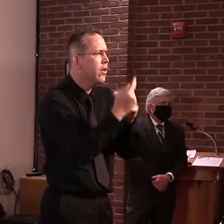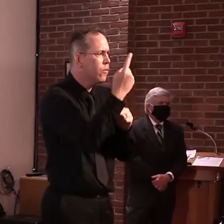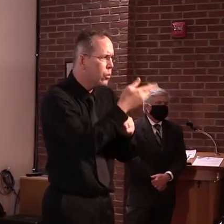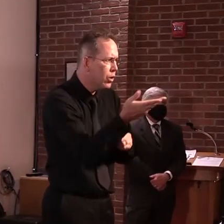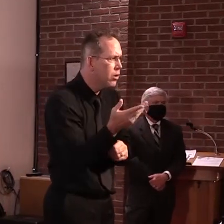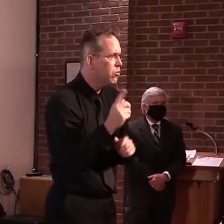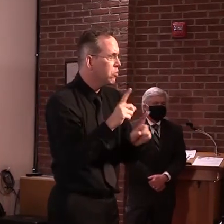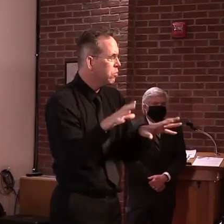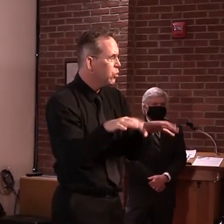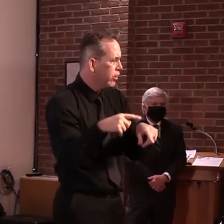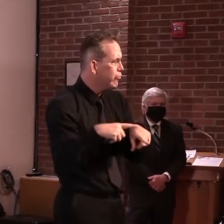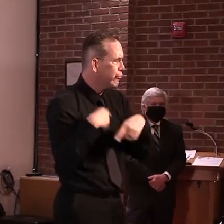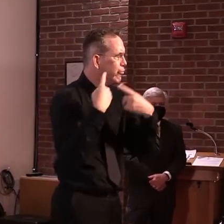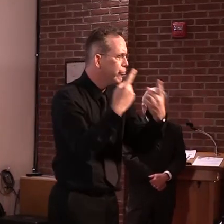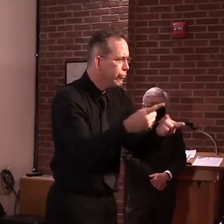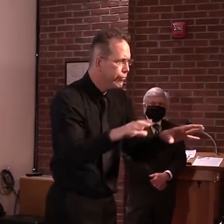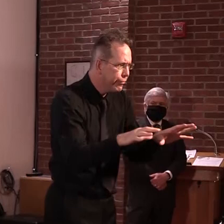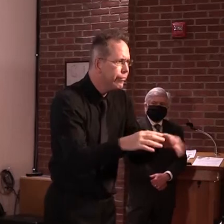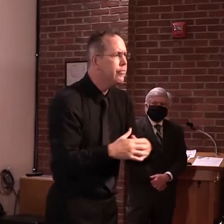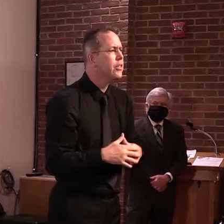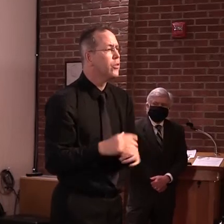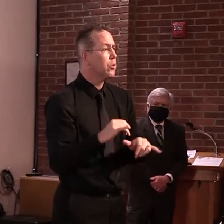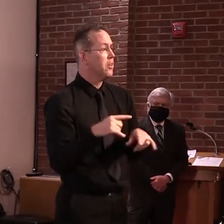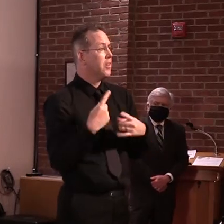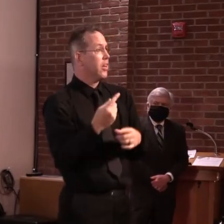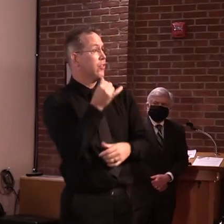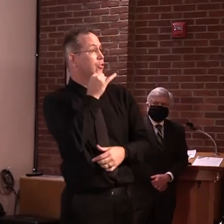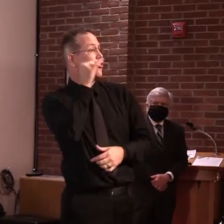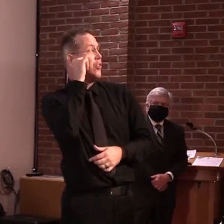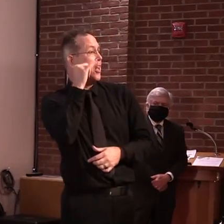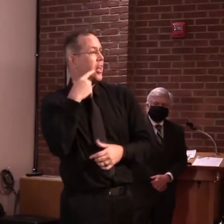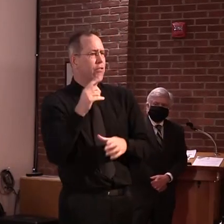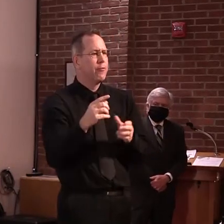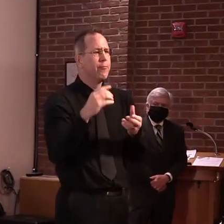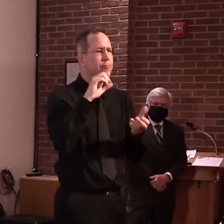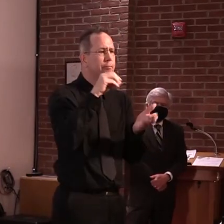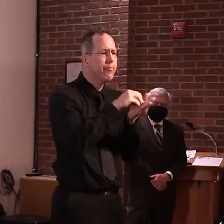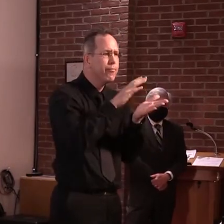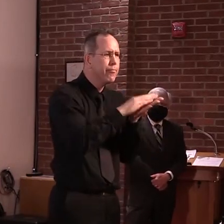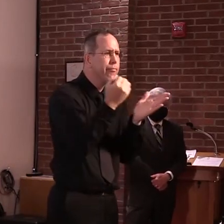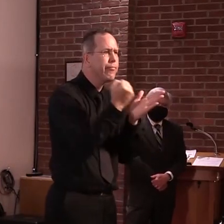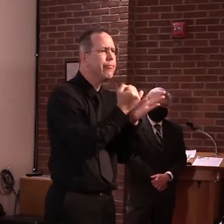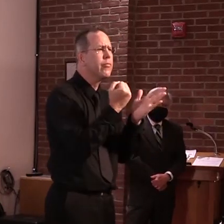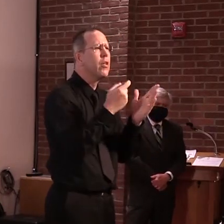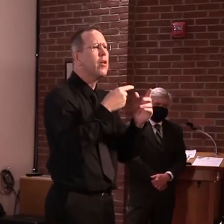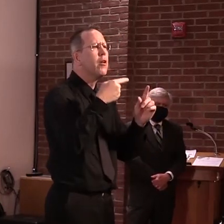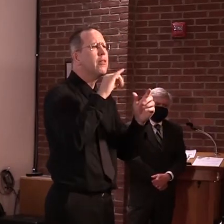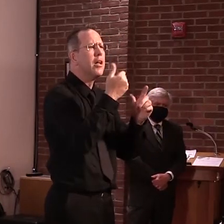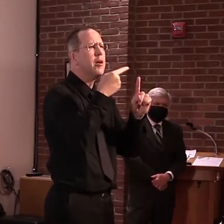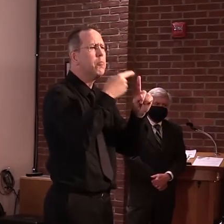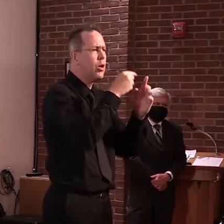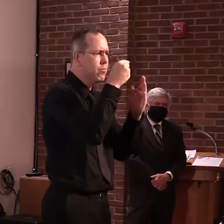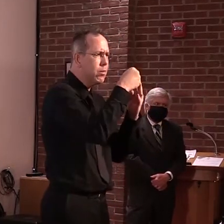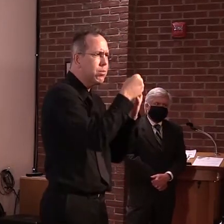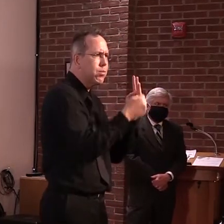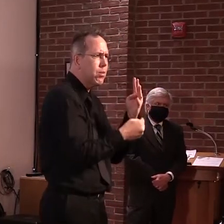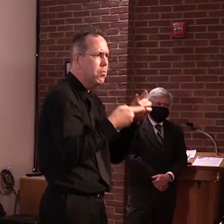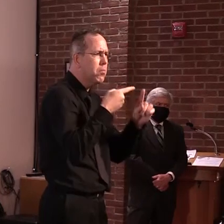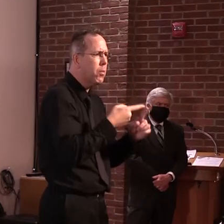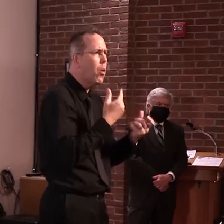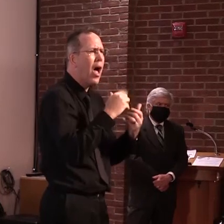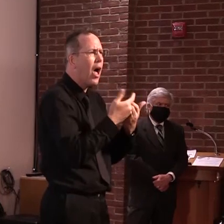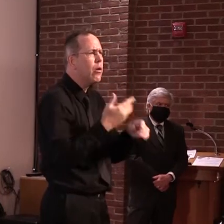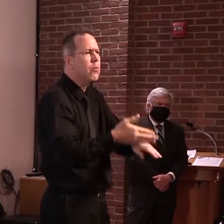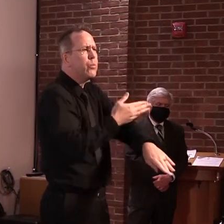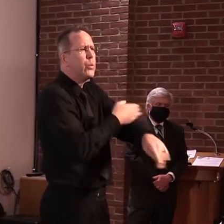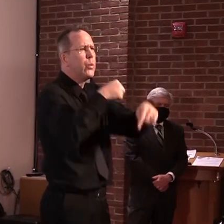to issue a 10-point proposal yesterday with actions and reforms to improve policing in Vermont. The point